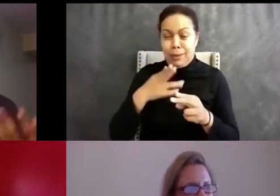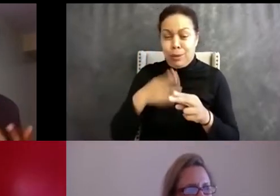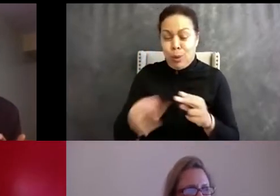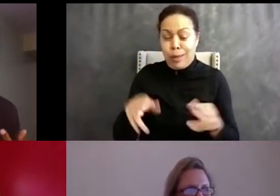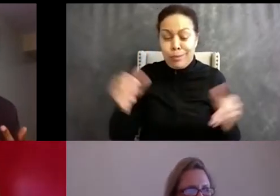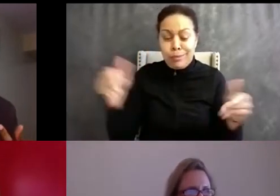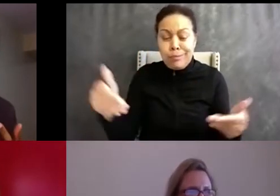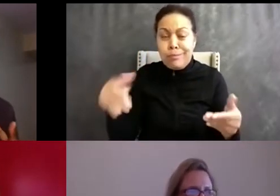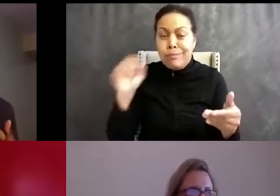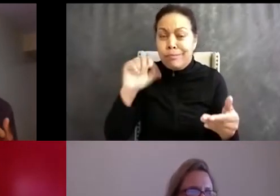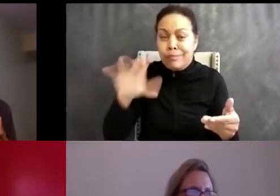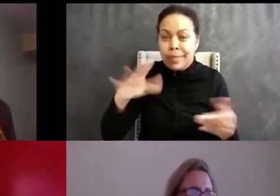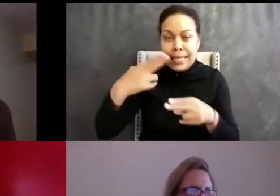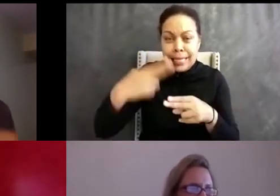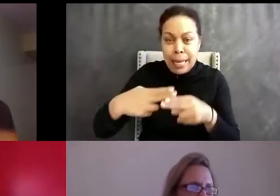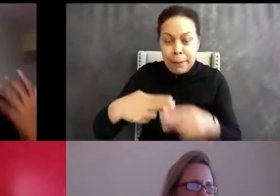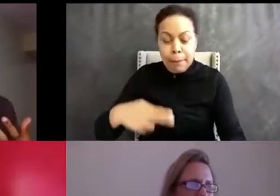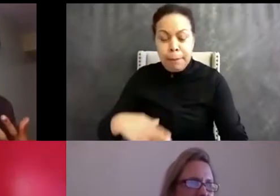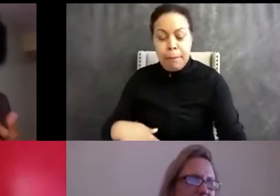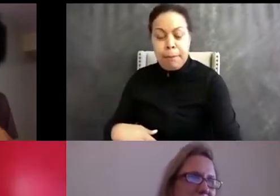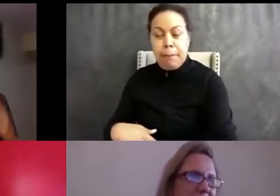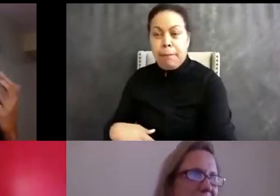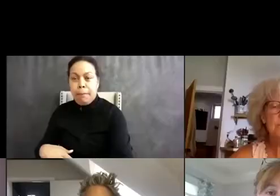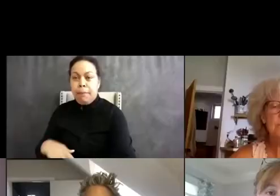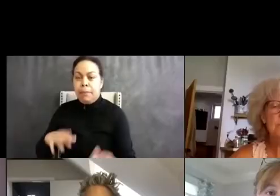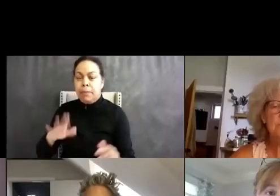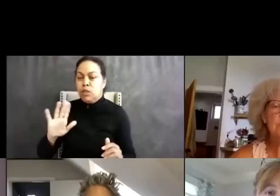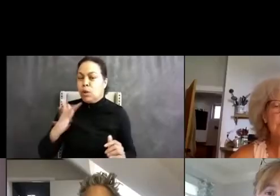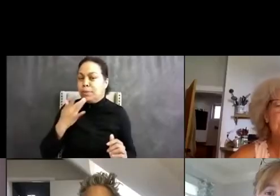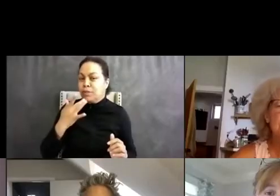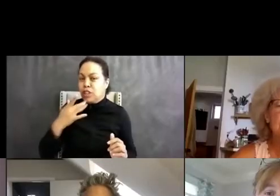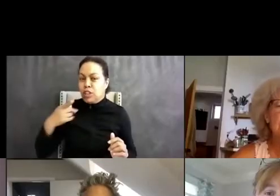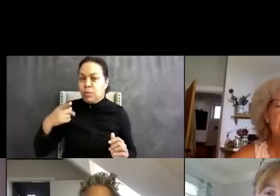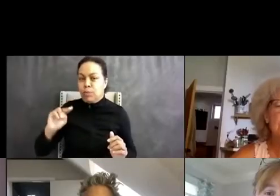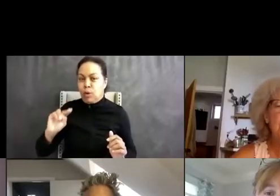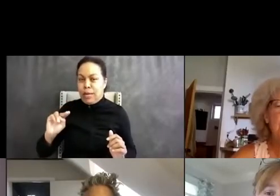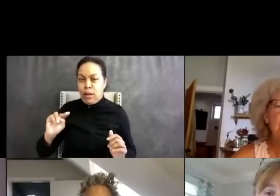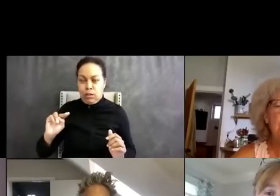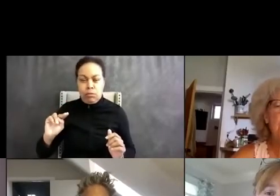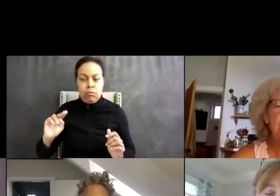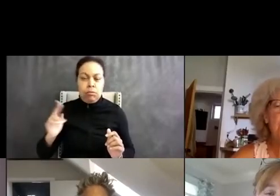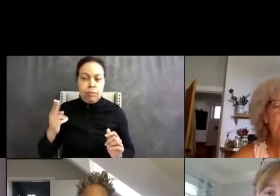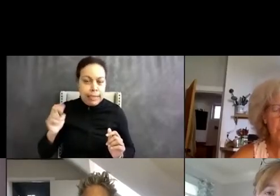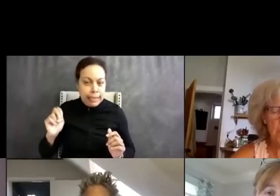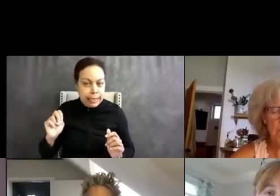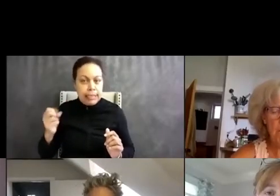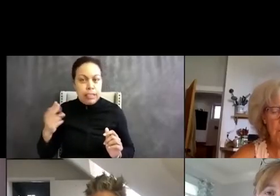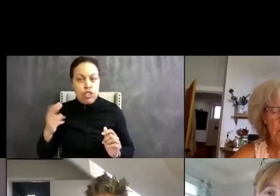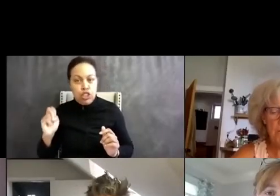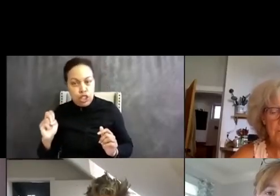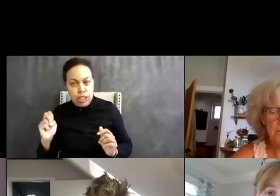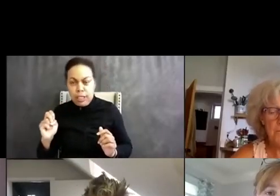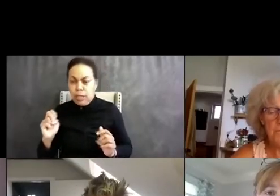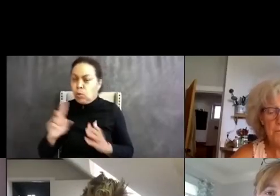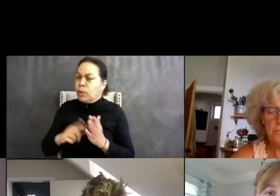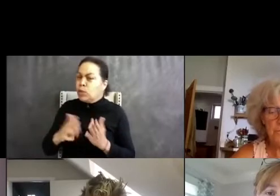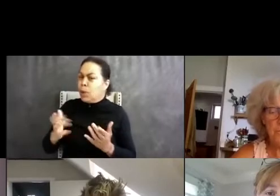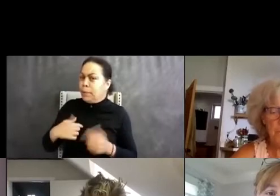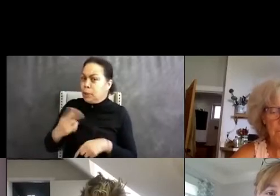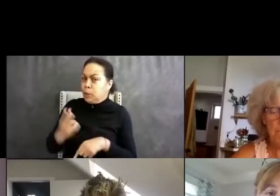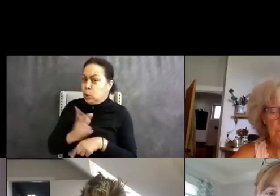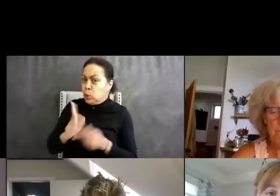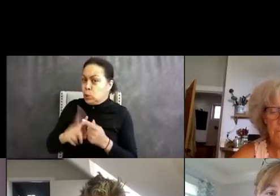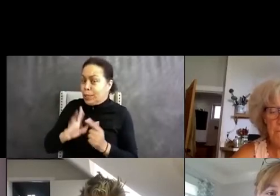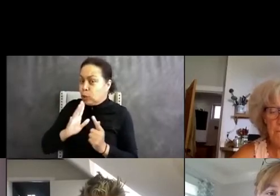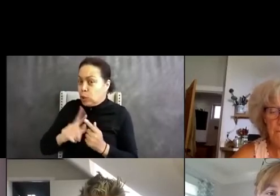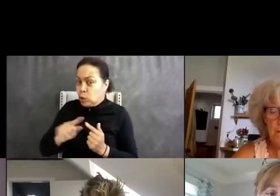your name, the pronouns you use, right? So if I'm going to refer to you, will I use she? Will I use they?